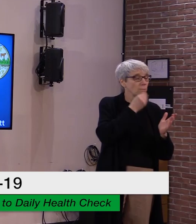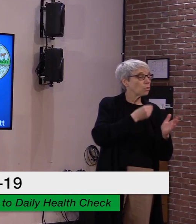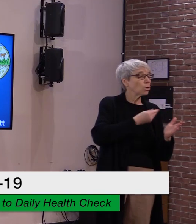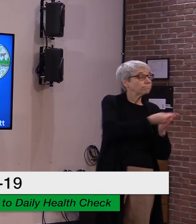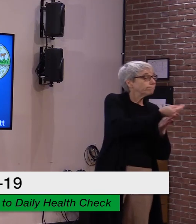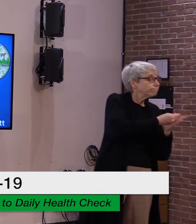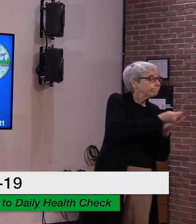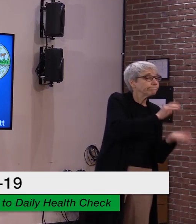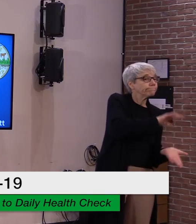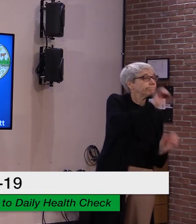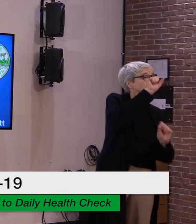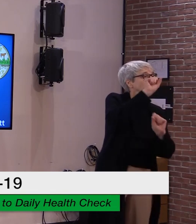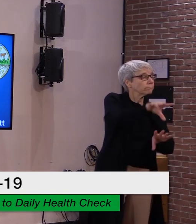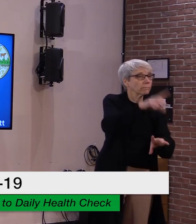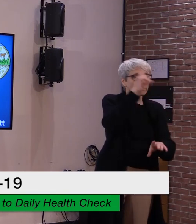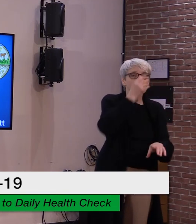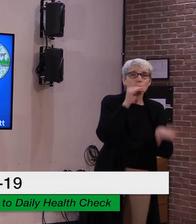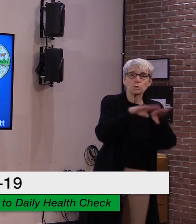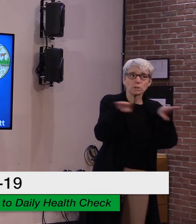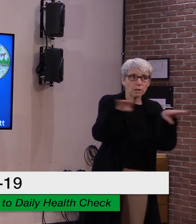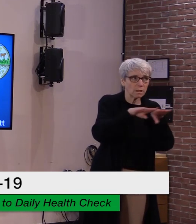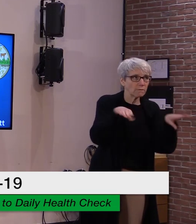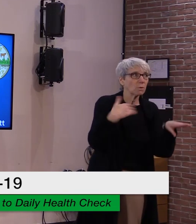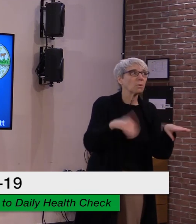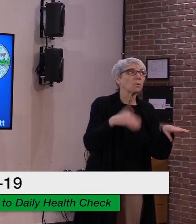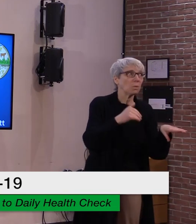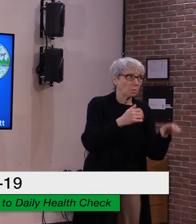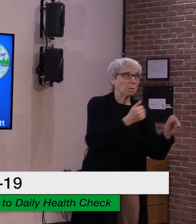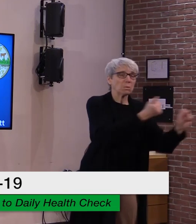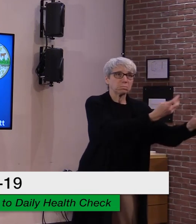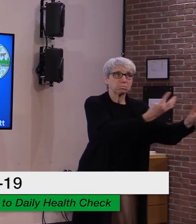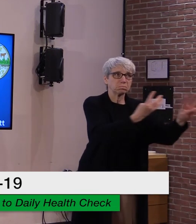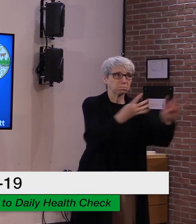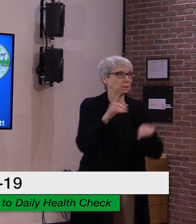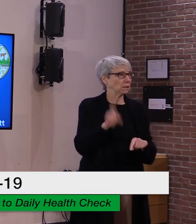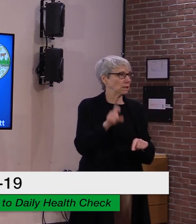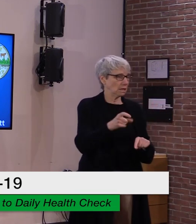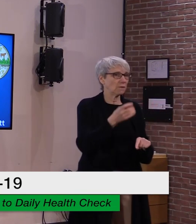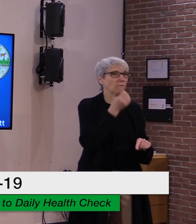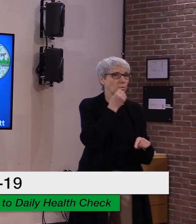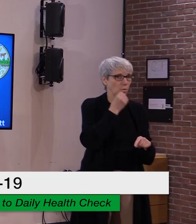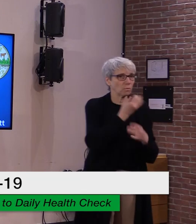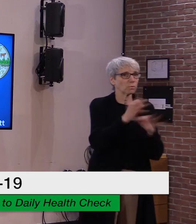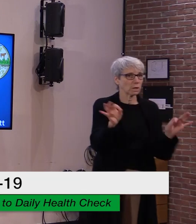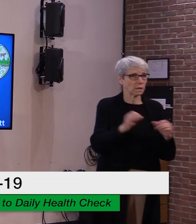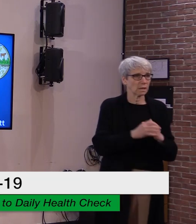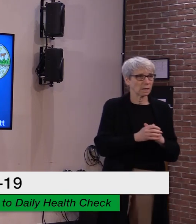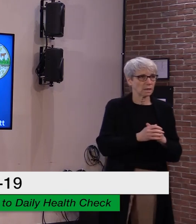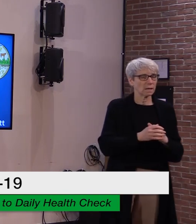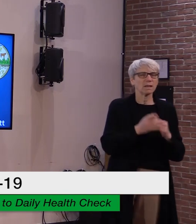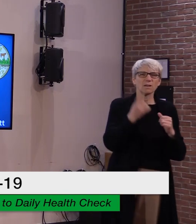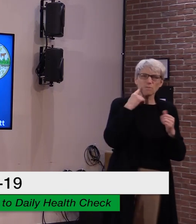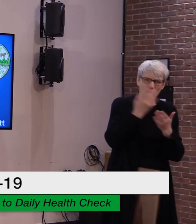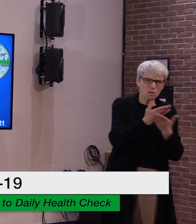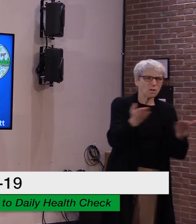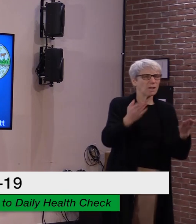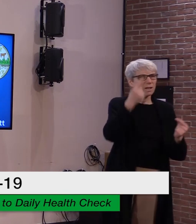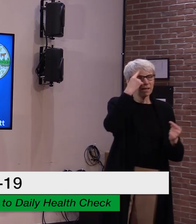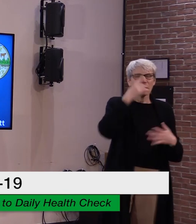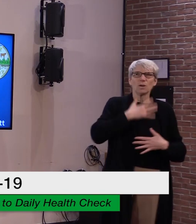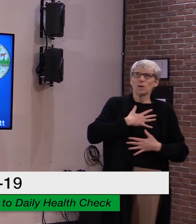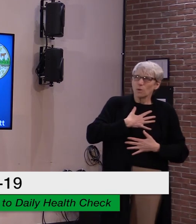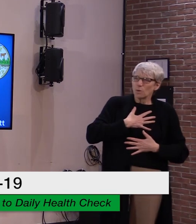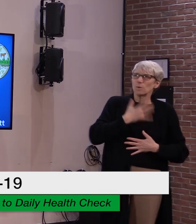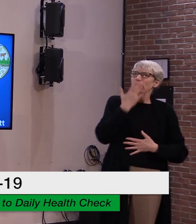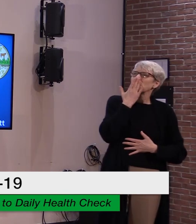still during the pandemic but for everyone be thankful for what you can gratitude